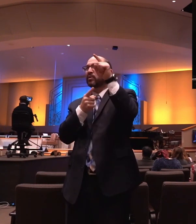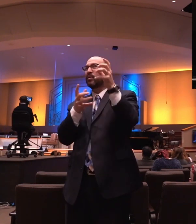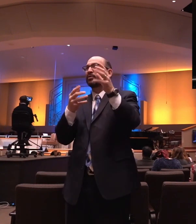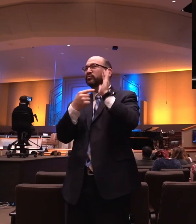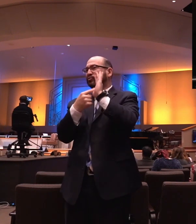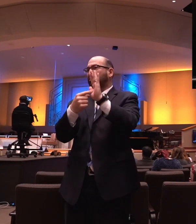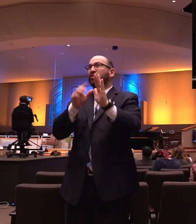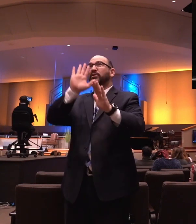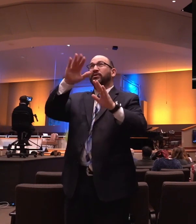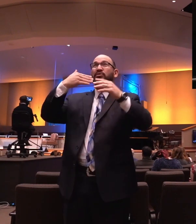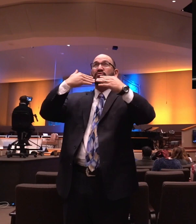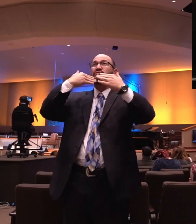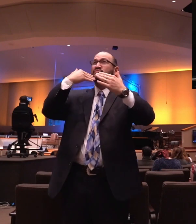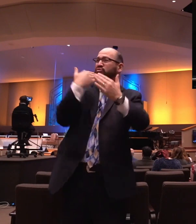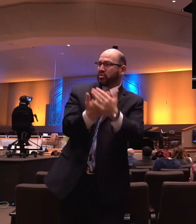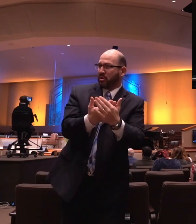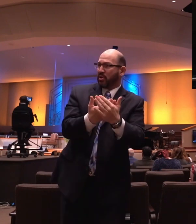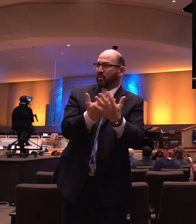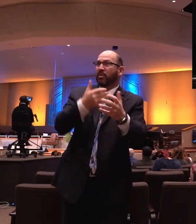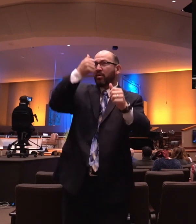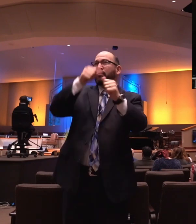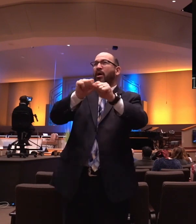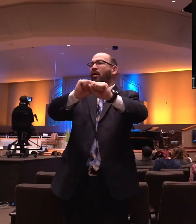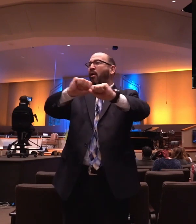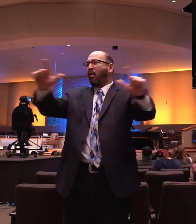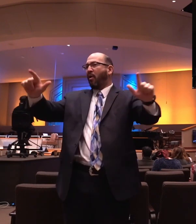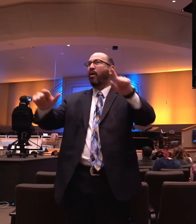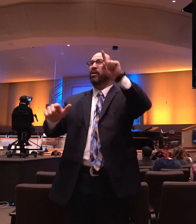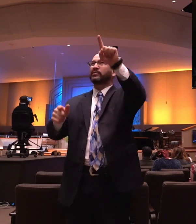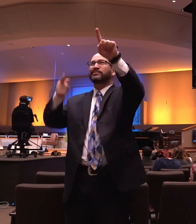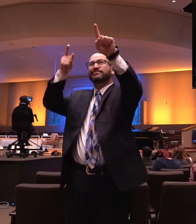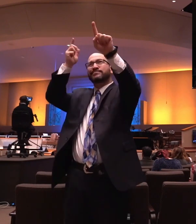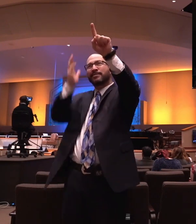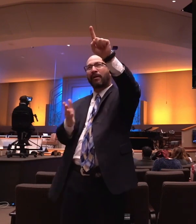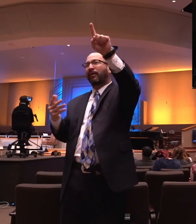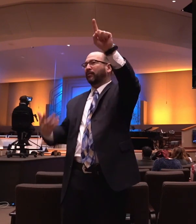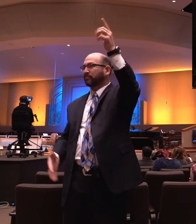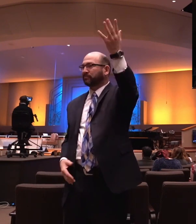remind everybody that he is God.